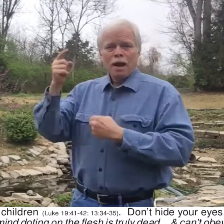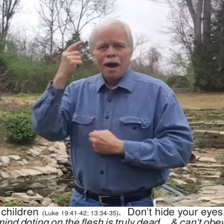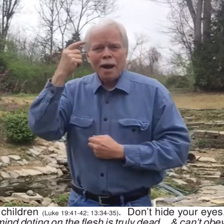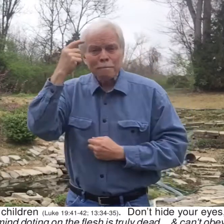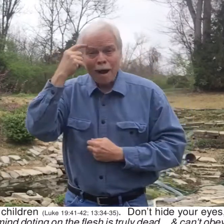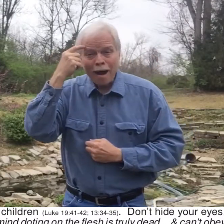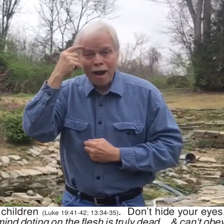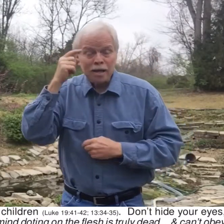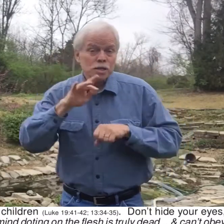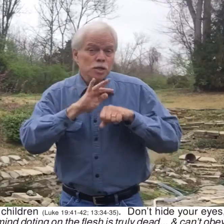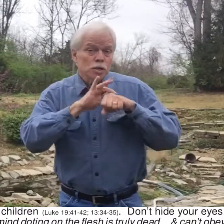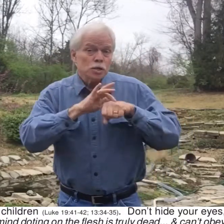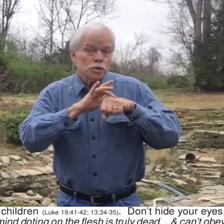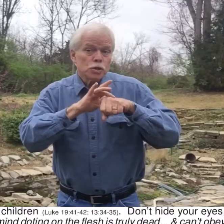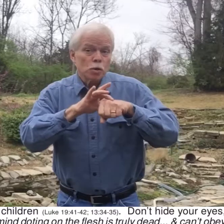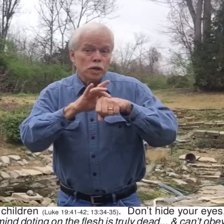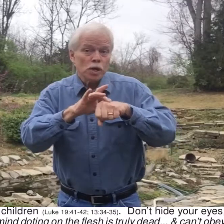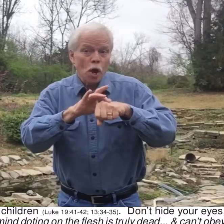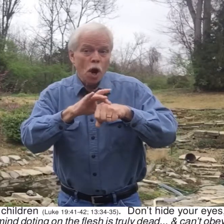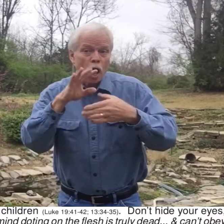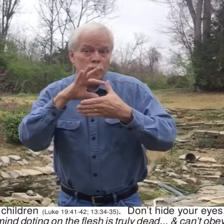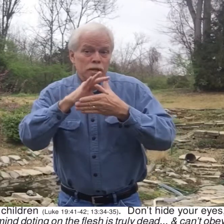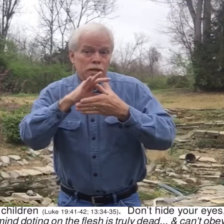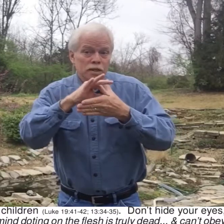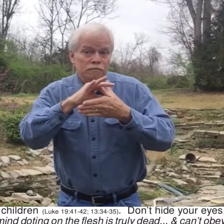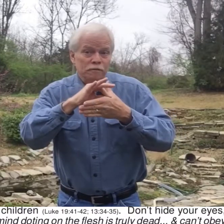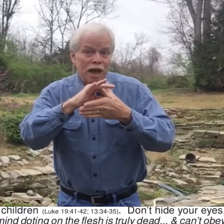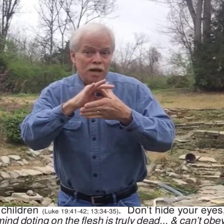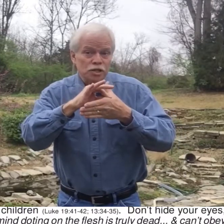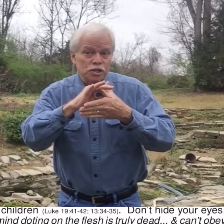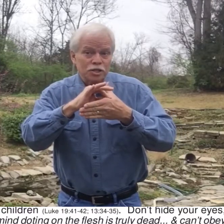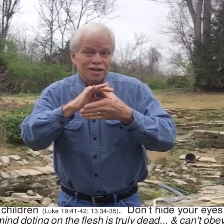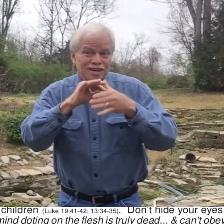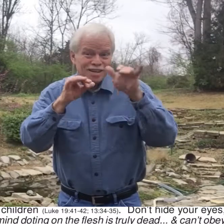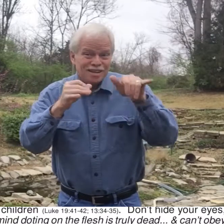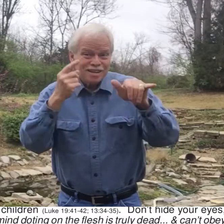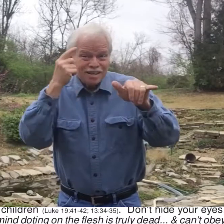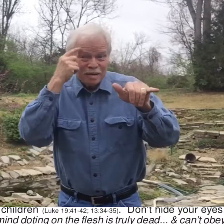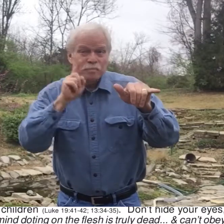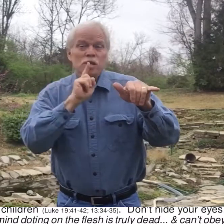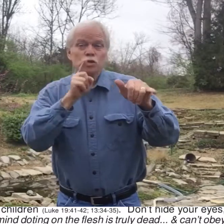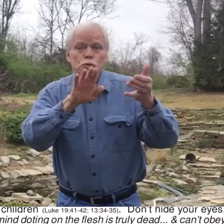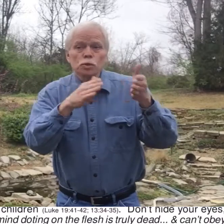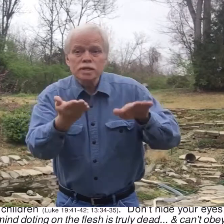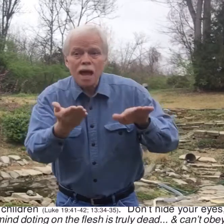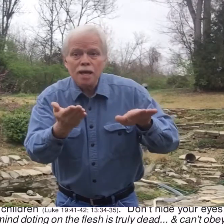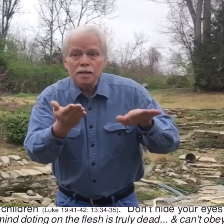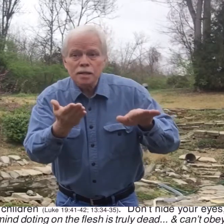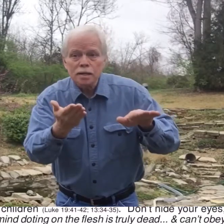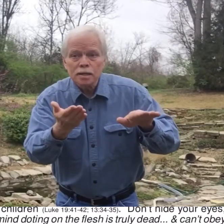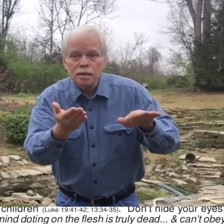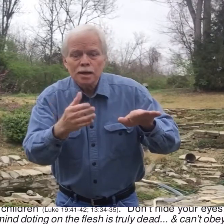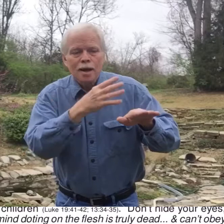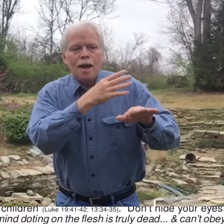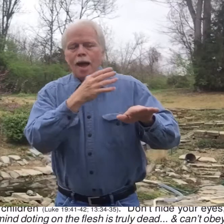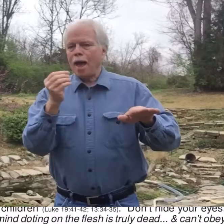A mind doting on the flesh is truly dead